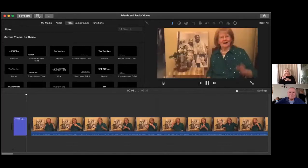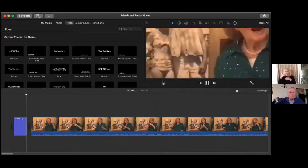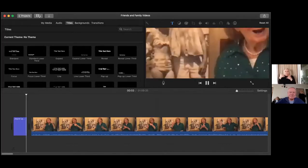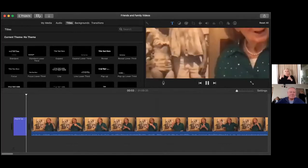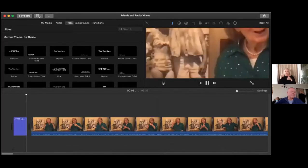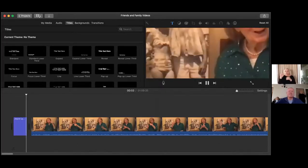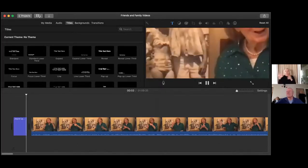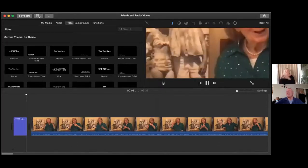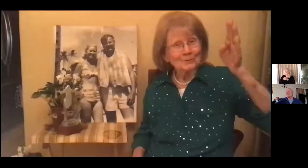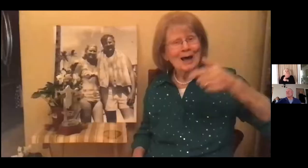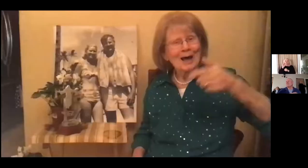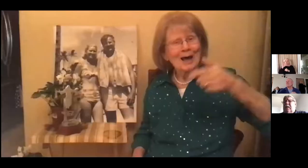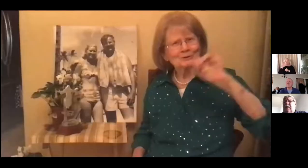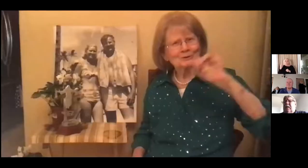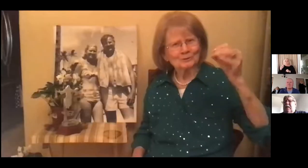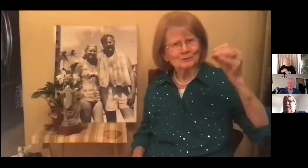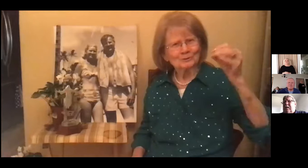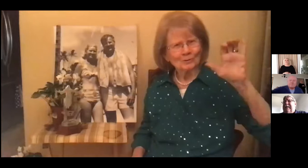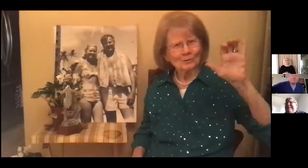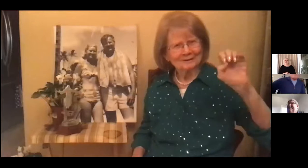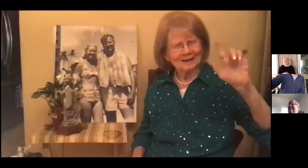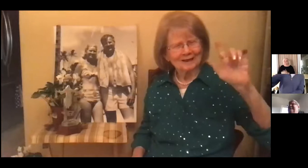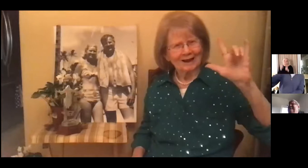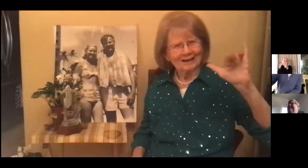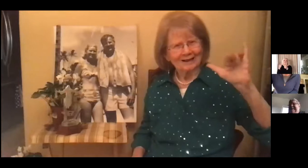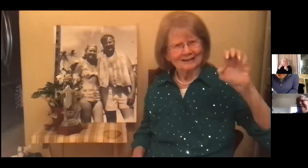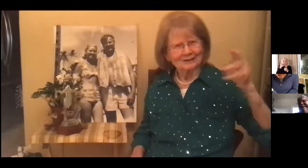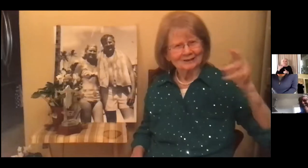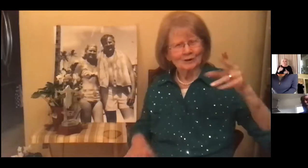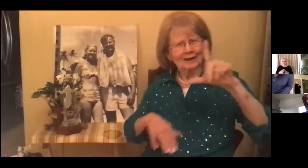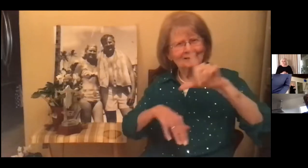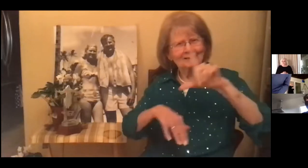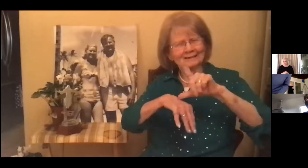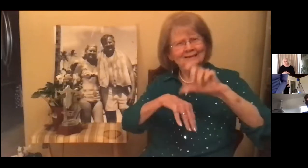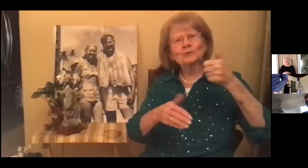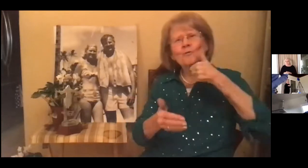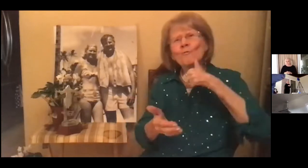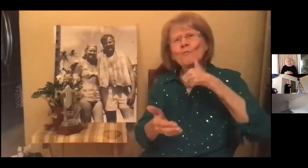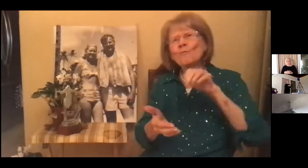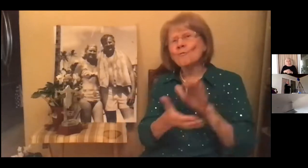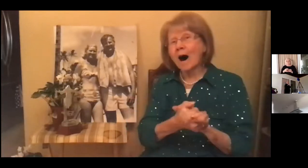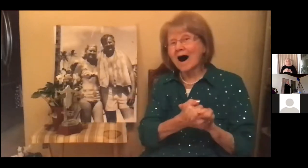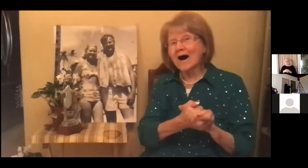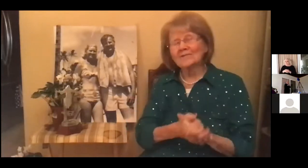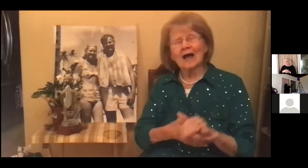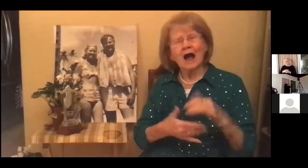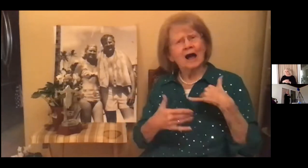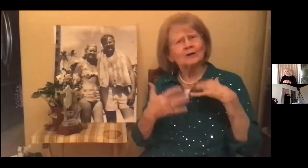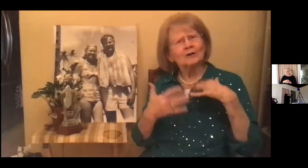Yeah, Hello, there we go. Good job. Turn off your audio. I'm Dan's wife.